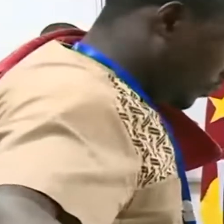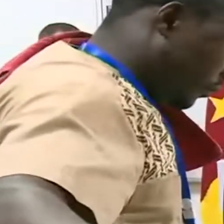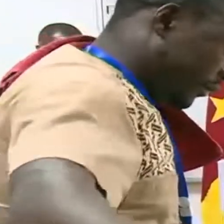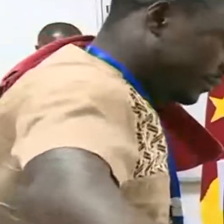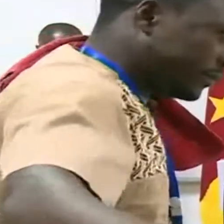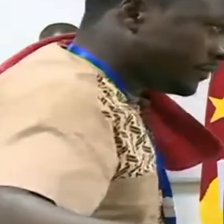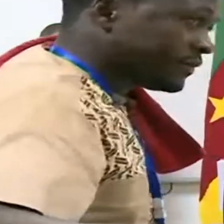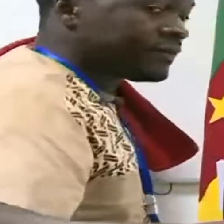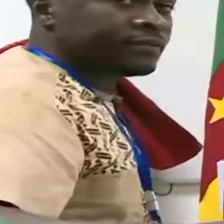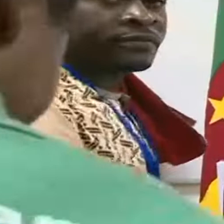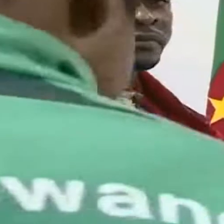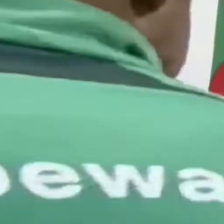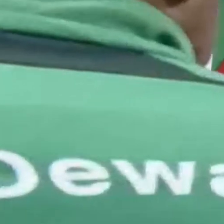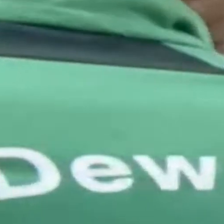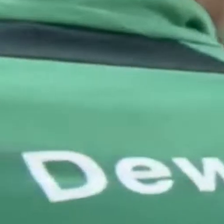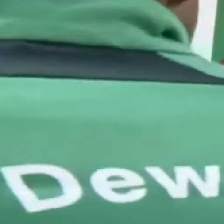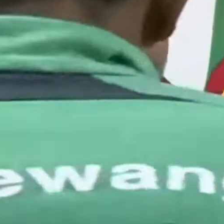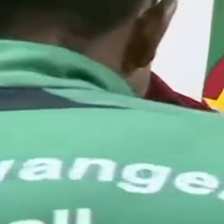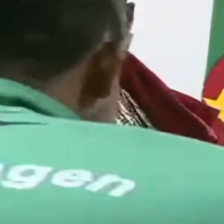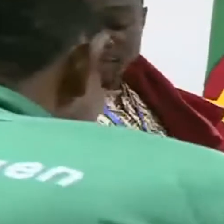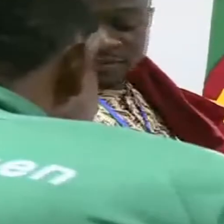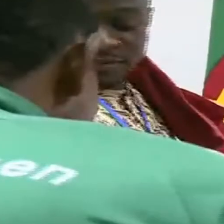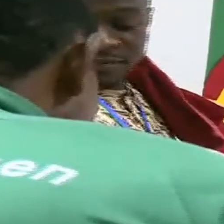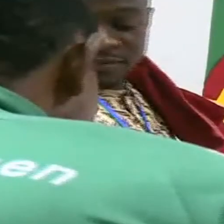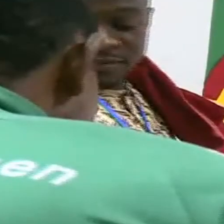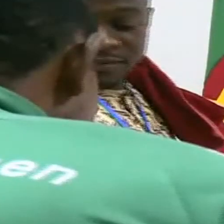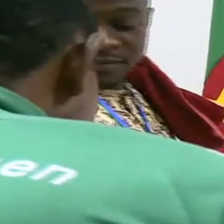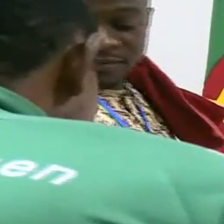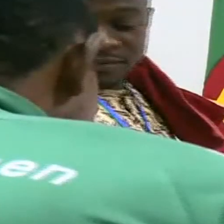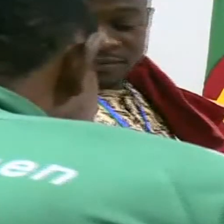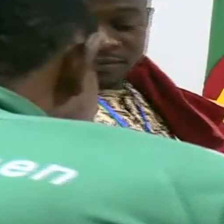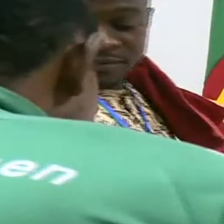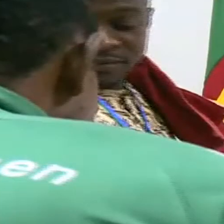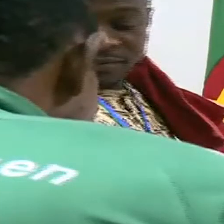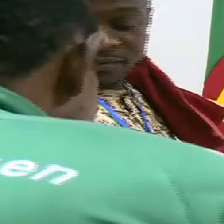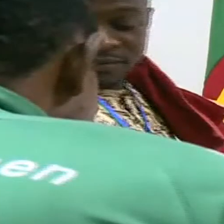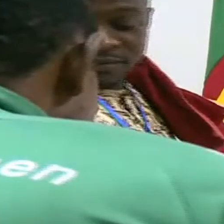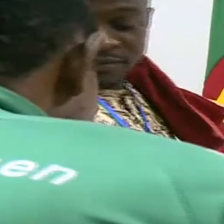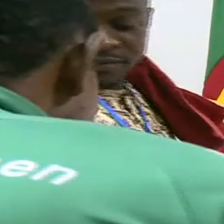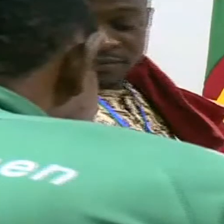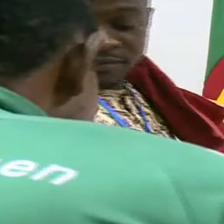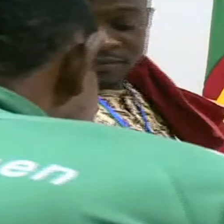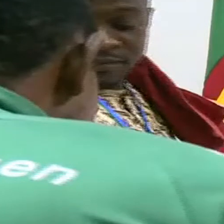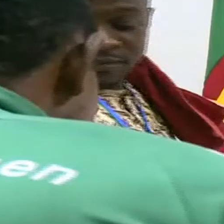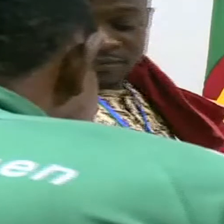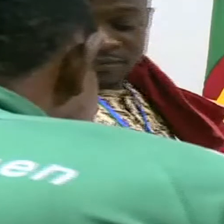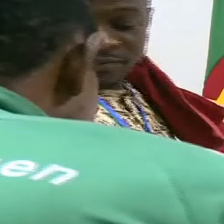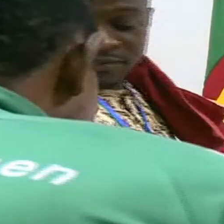higher instruction and directives of the President of the Republic, His Excellency Paul Biya.